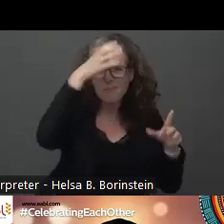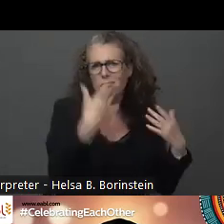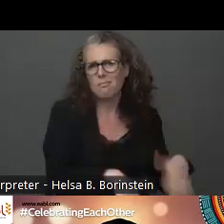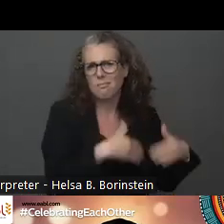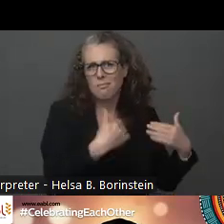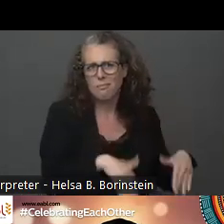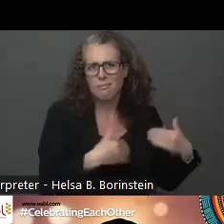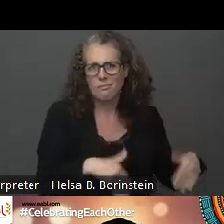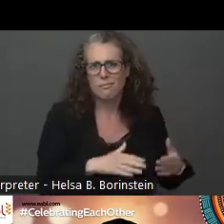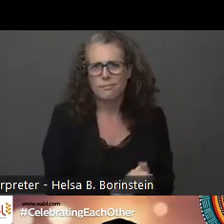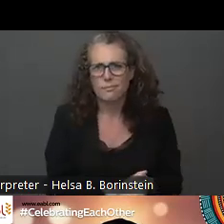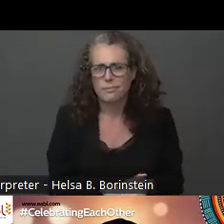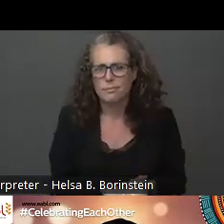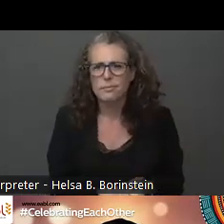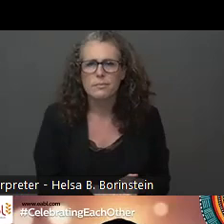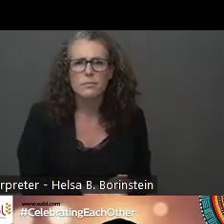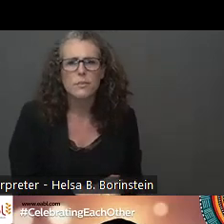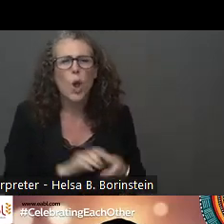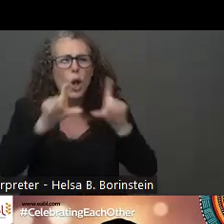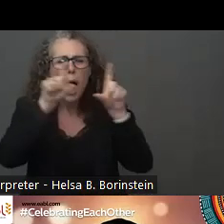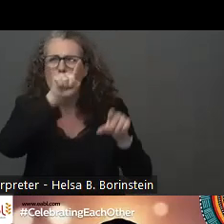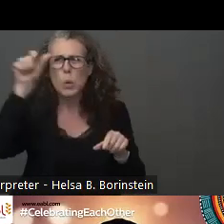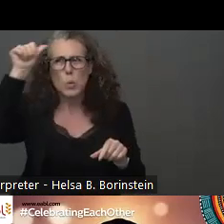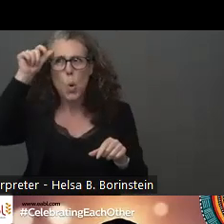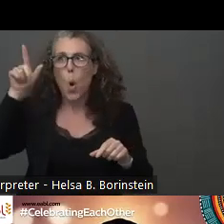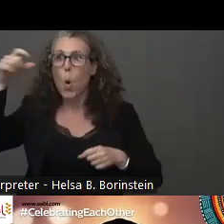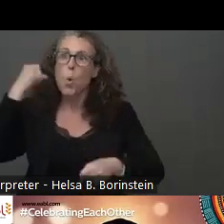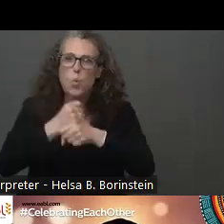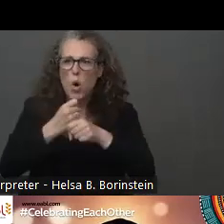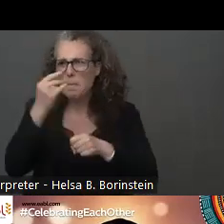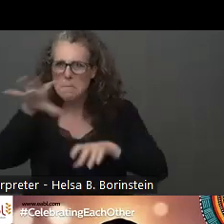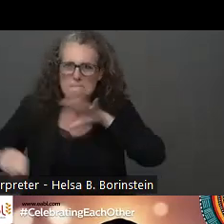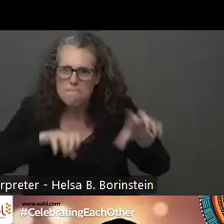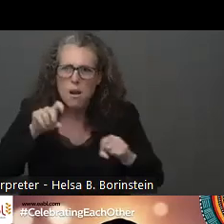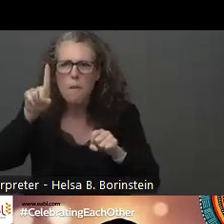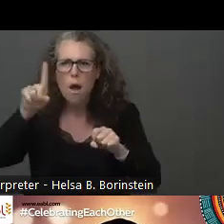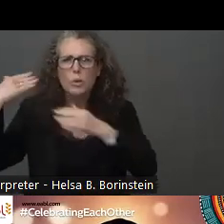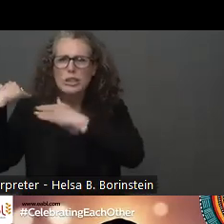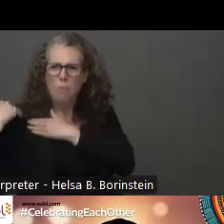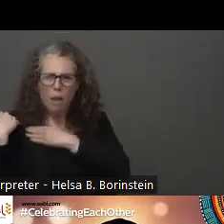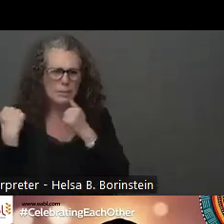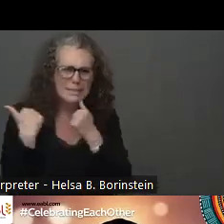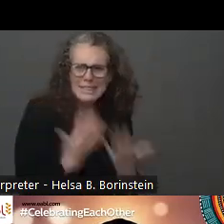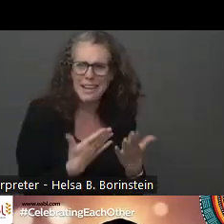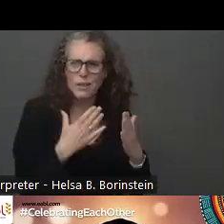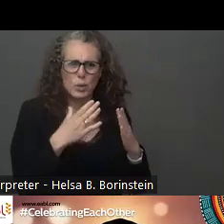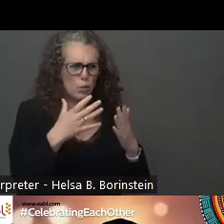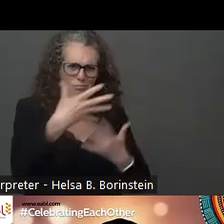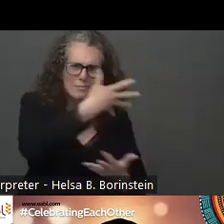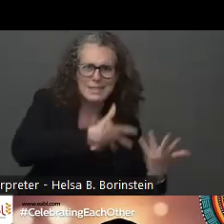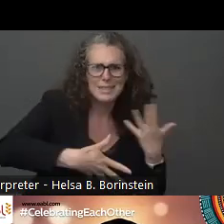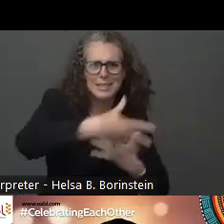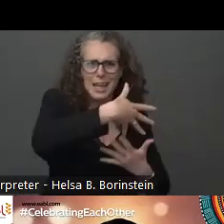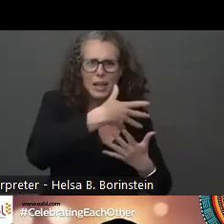social responsibility to societies. Persons with disabilities, who then also form part of the society, need to be included